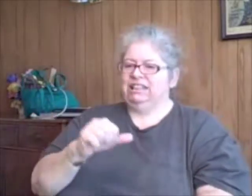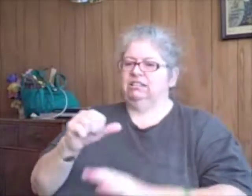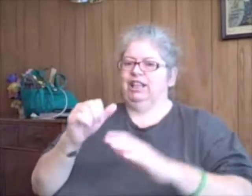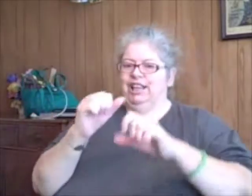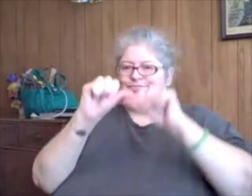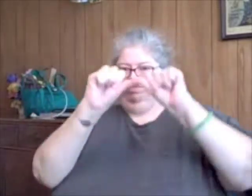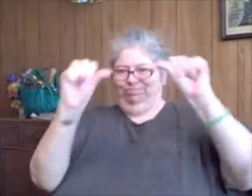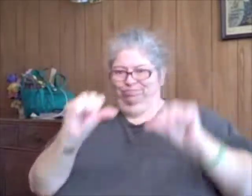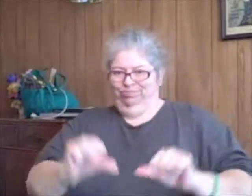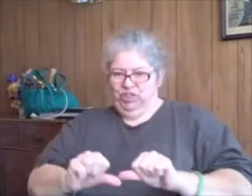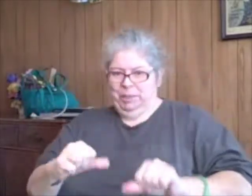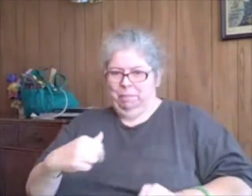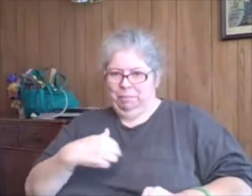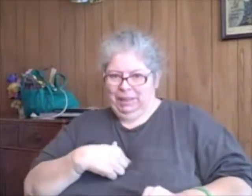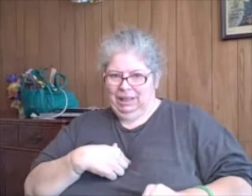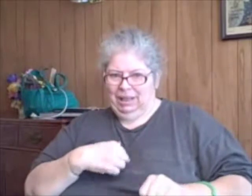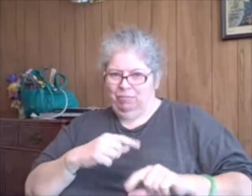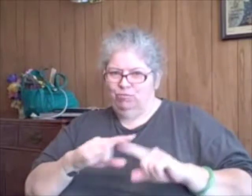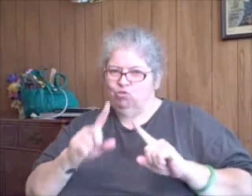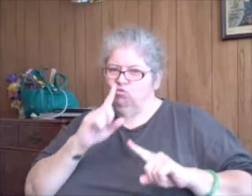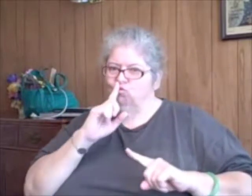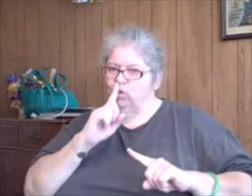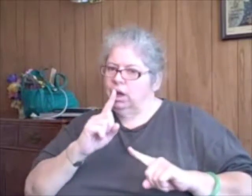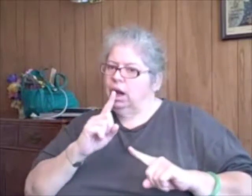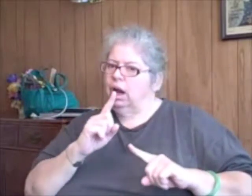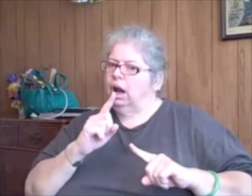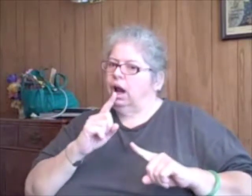shapes me, but really,